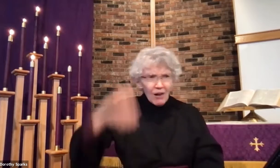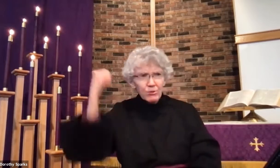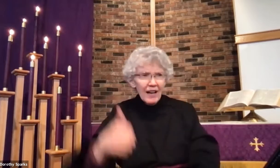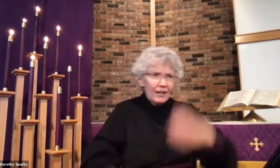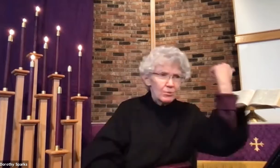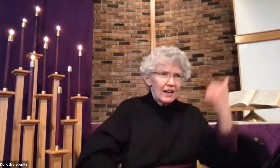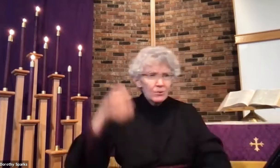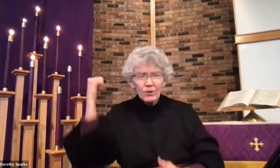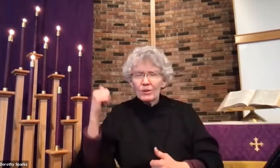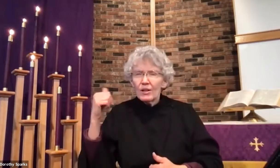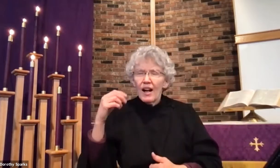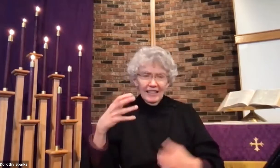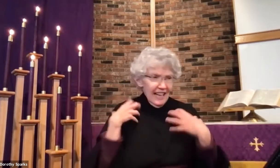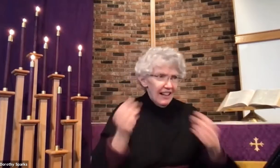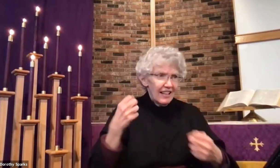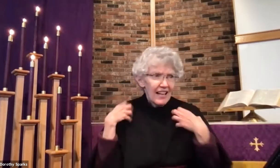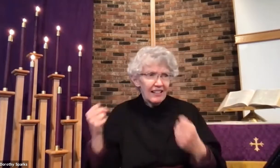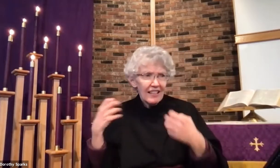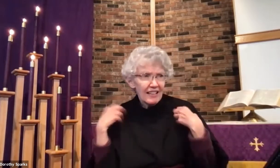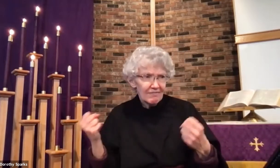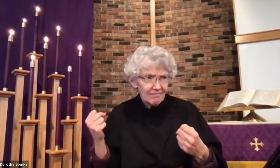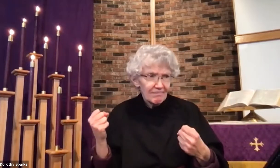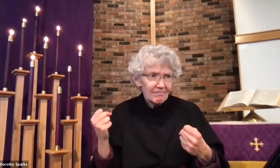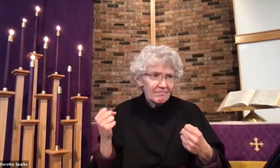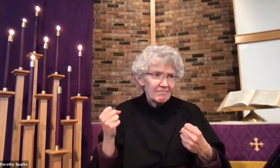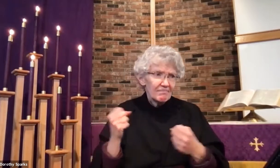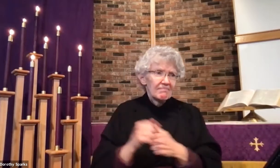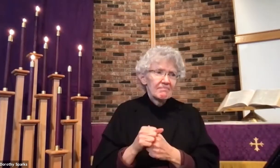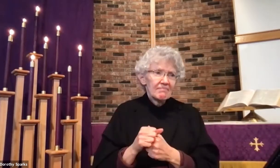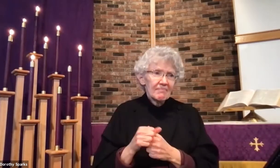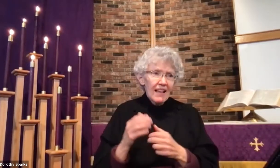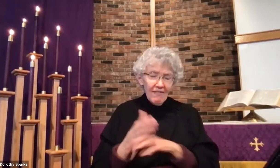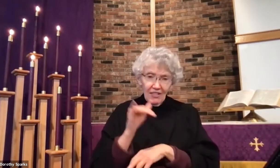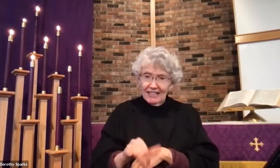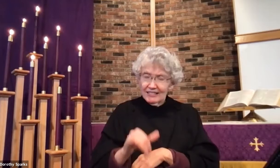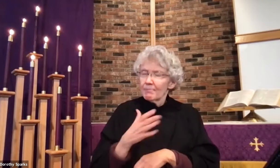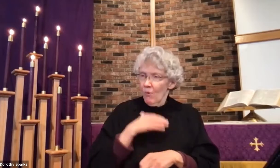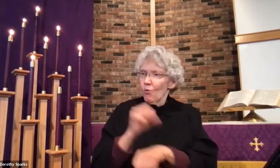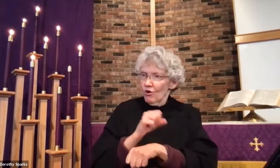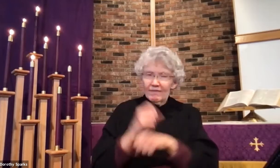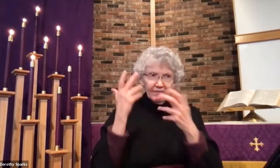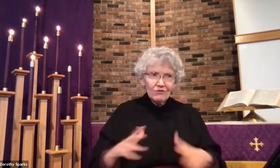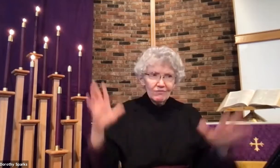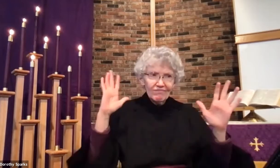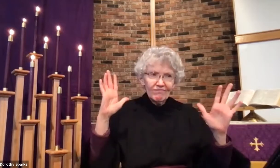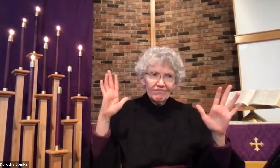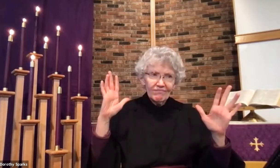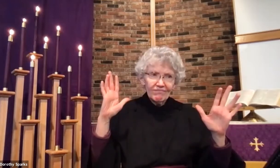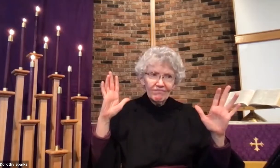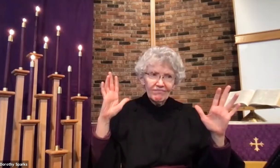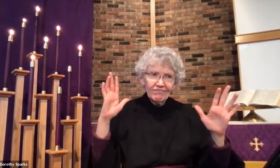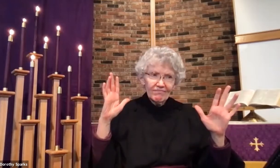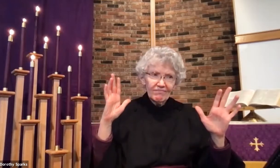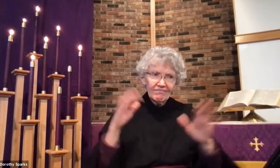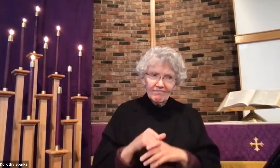I will be ordering demons to leave and to continue on with healing people. And